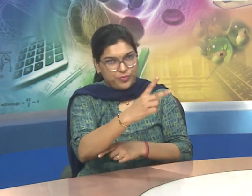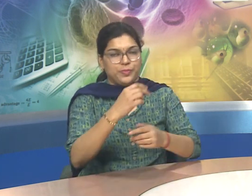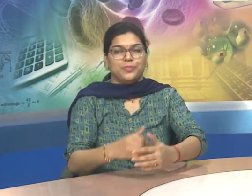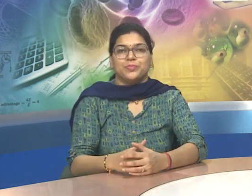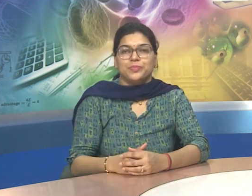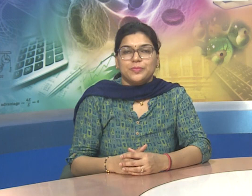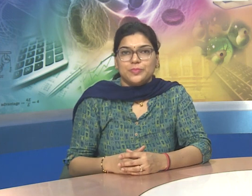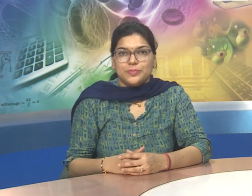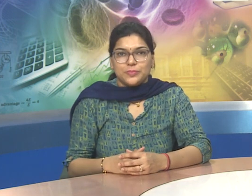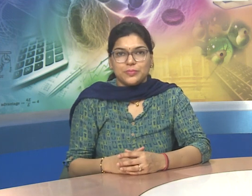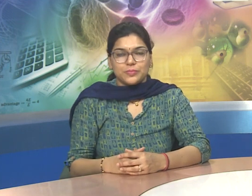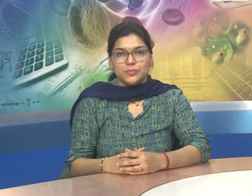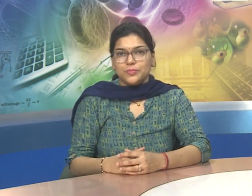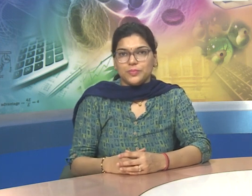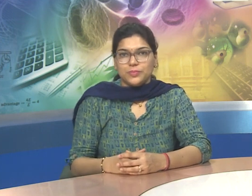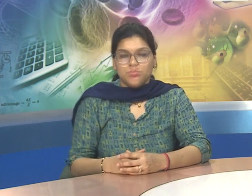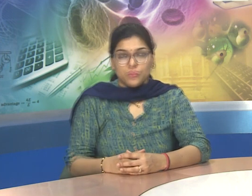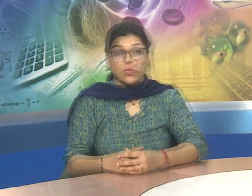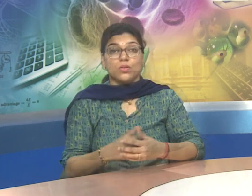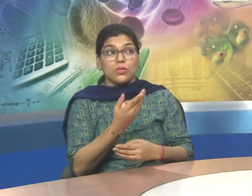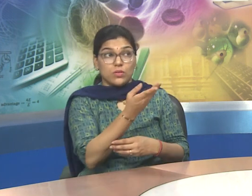type of visual display unit.